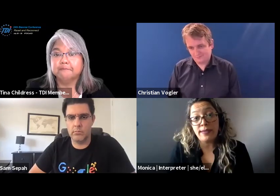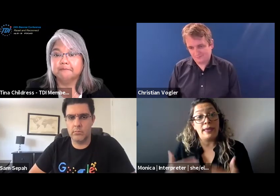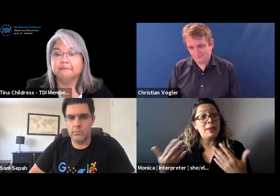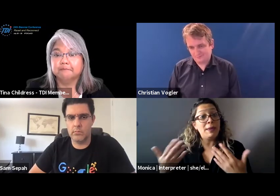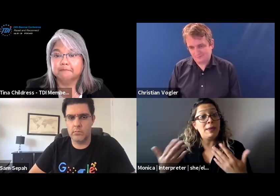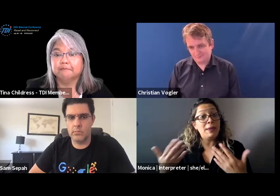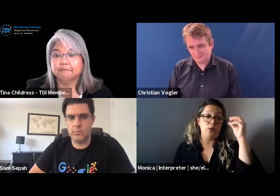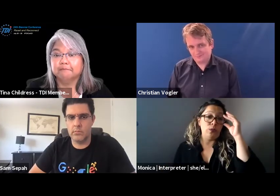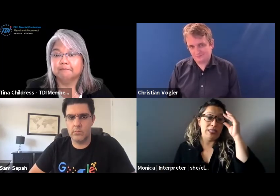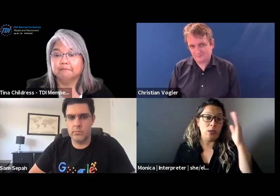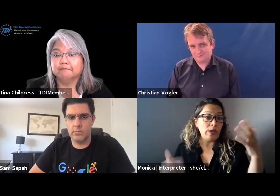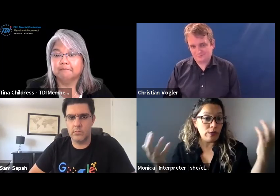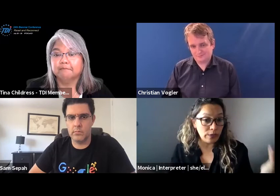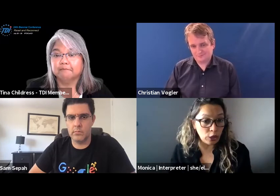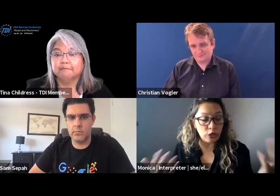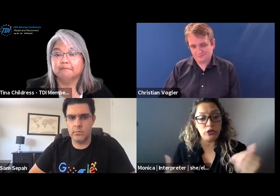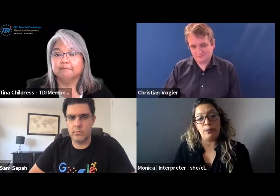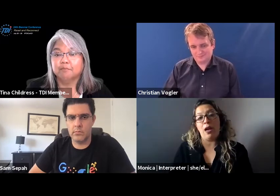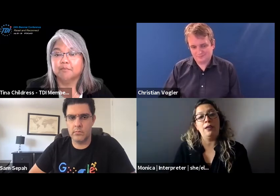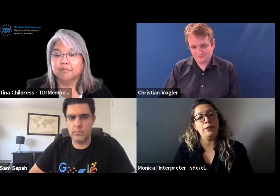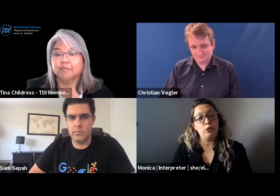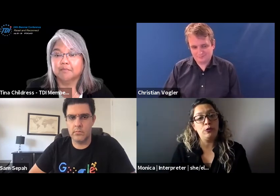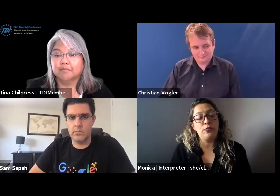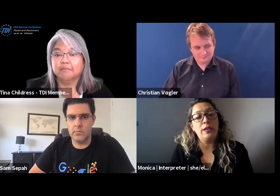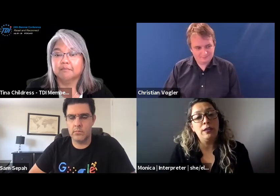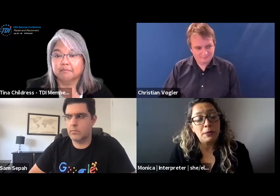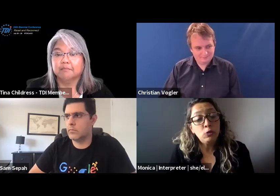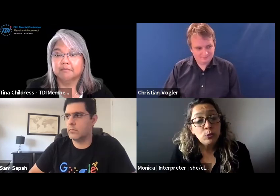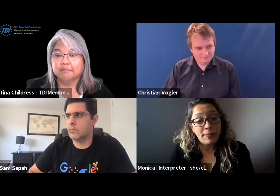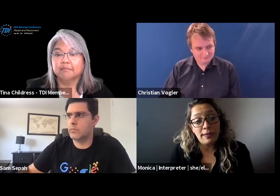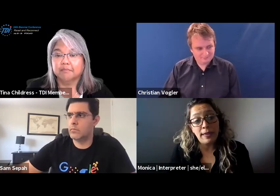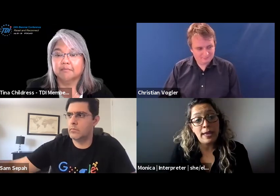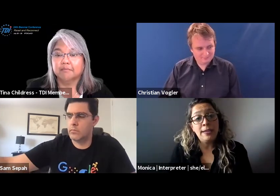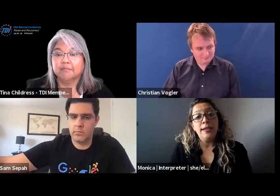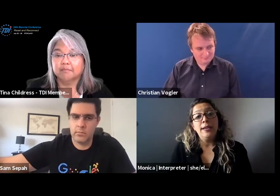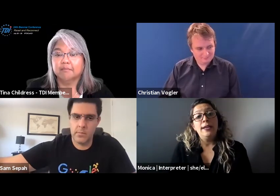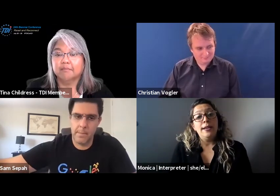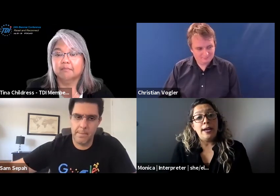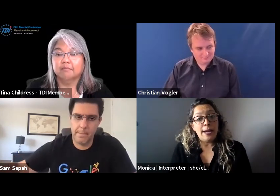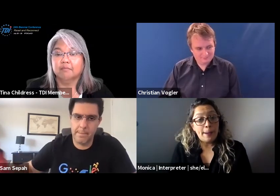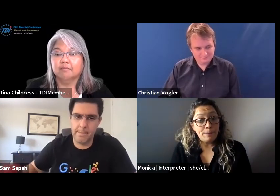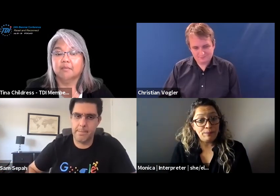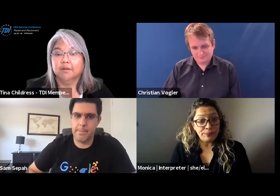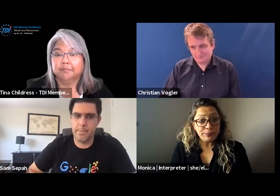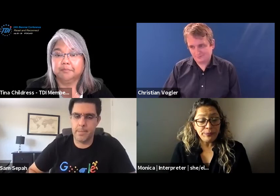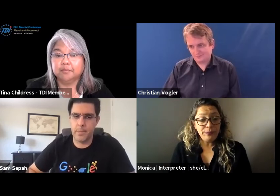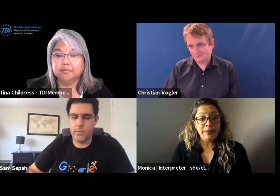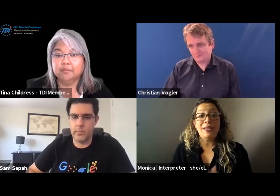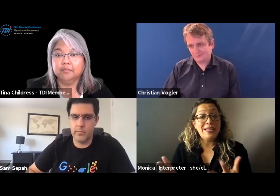may not live close to a city where there's a large supply of interpreters that can come and do something like that. Um, but it is